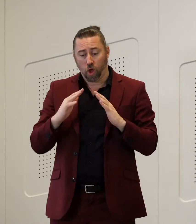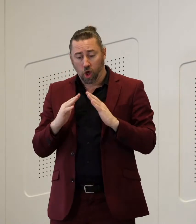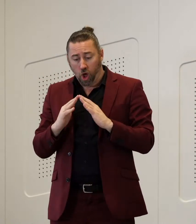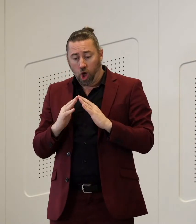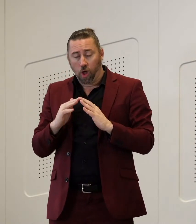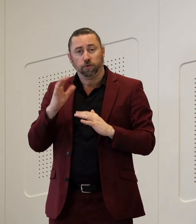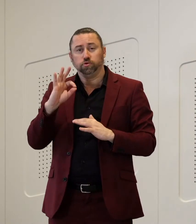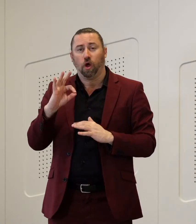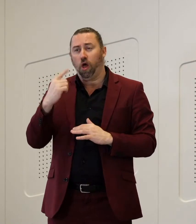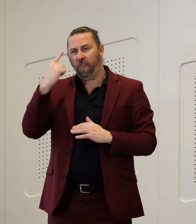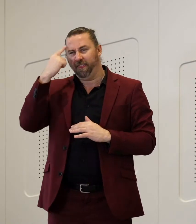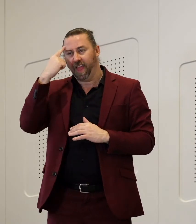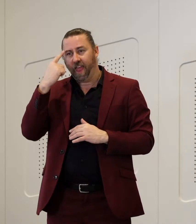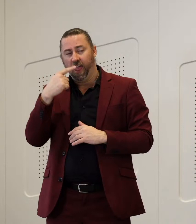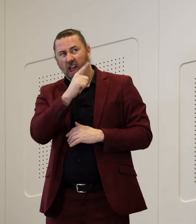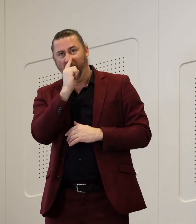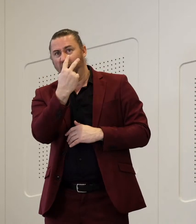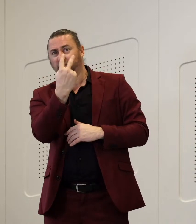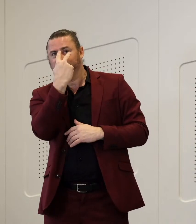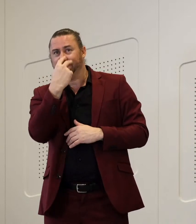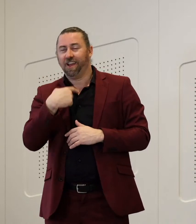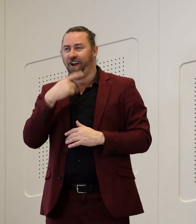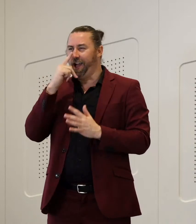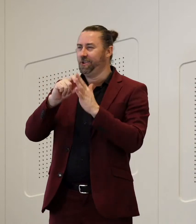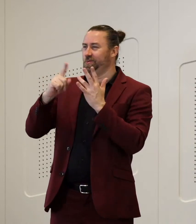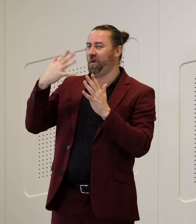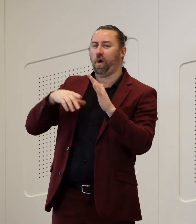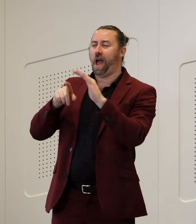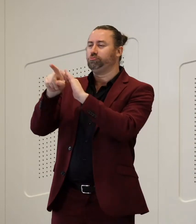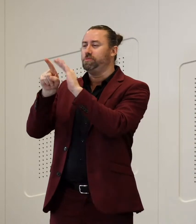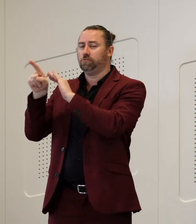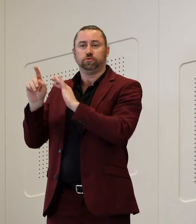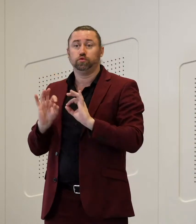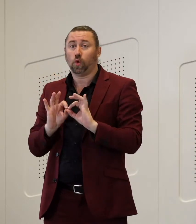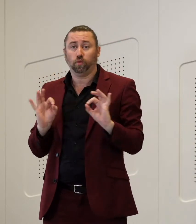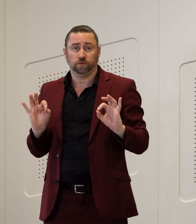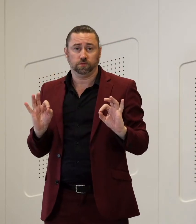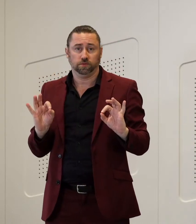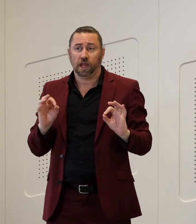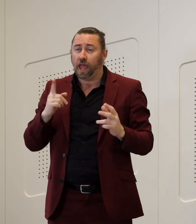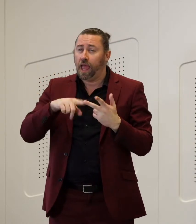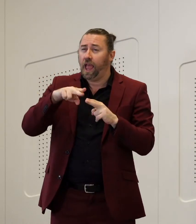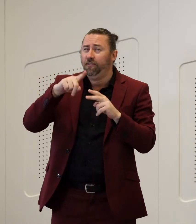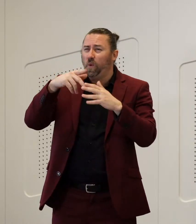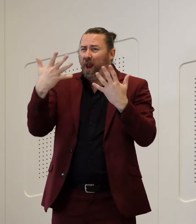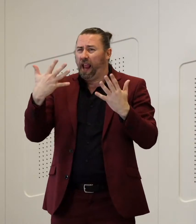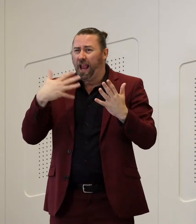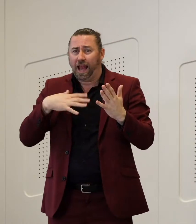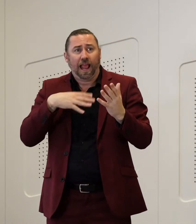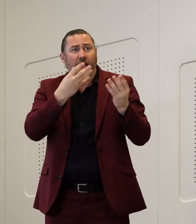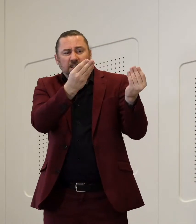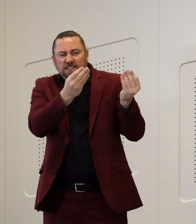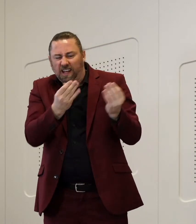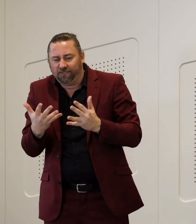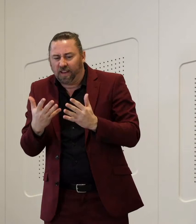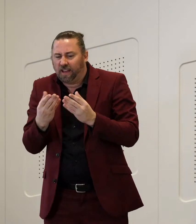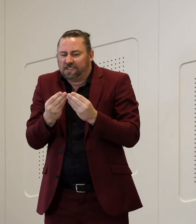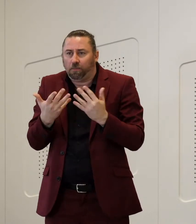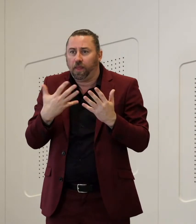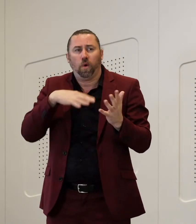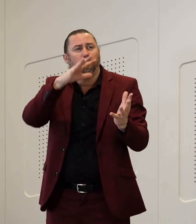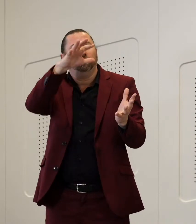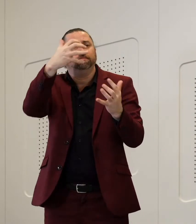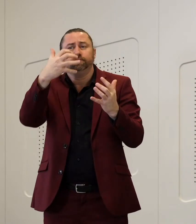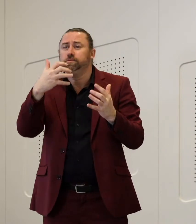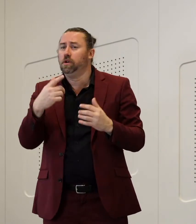please, that you stay in quarantine. Ring 134 COVID if you have any requirements while you're in quarantine, and